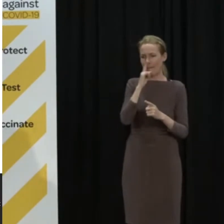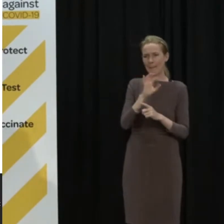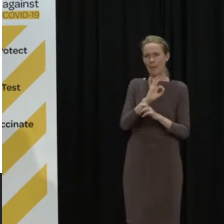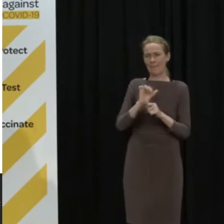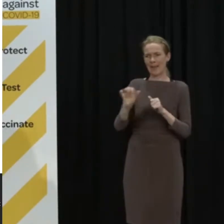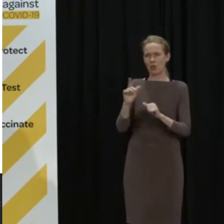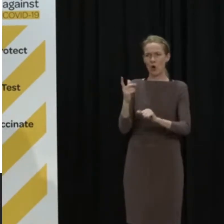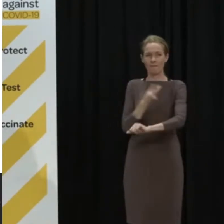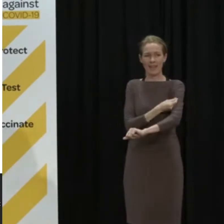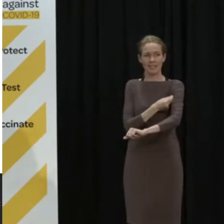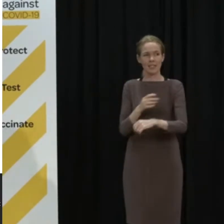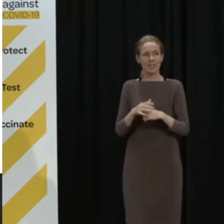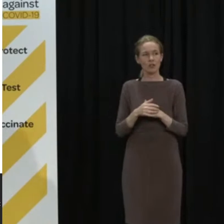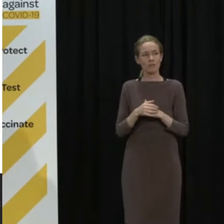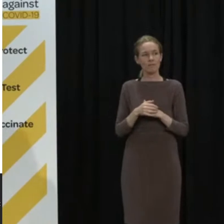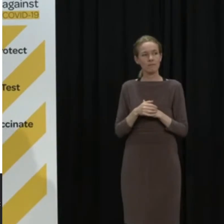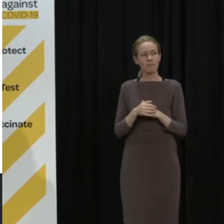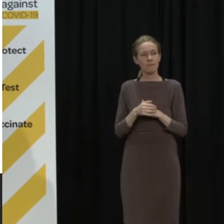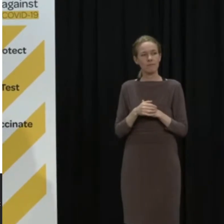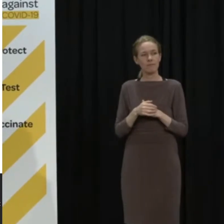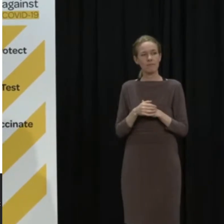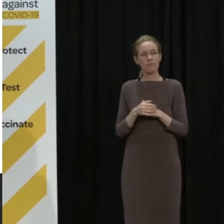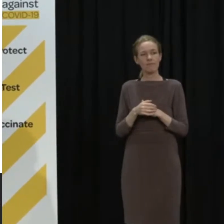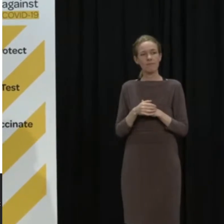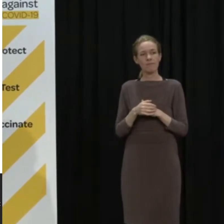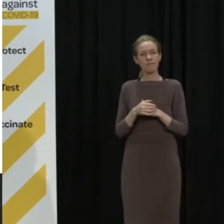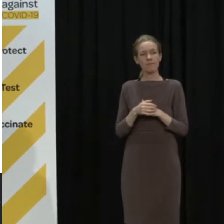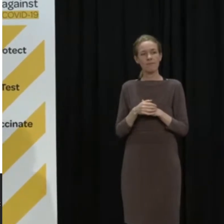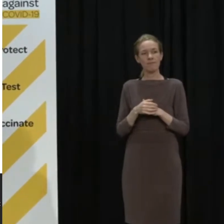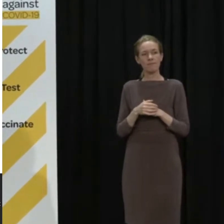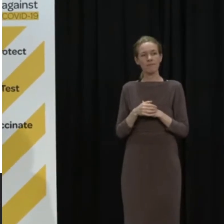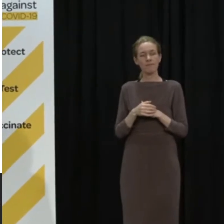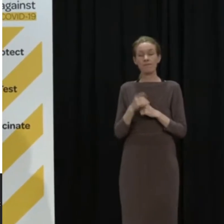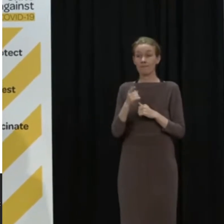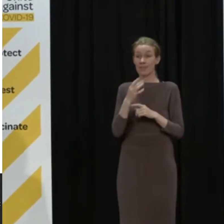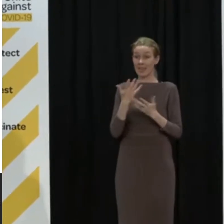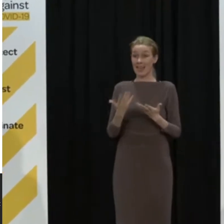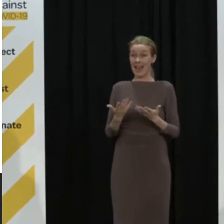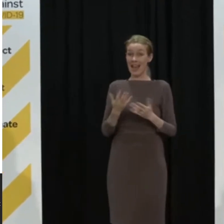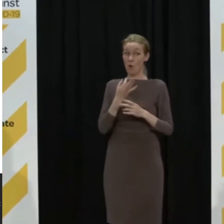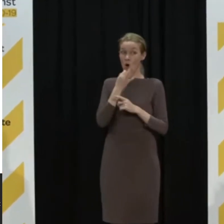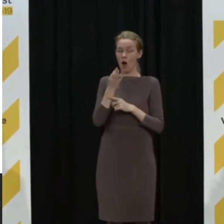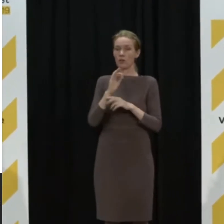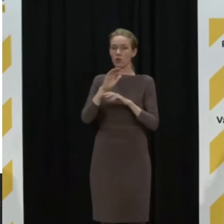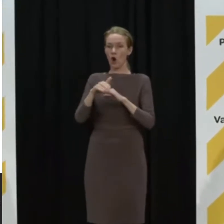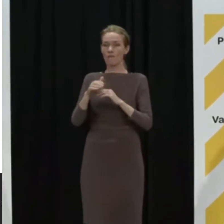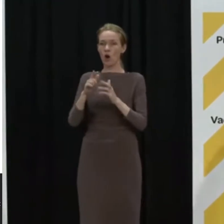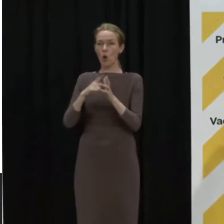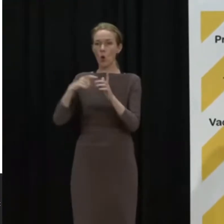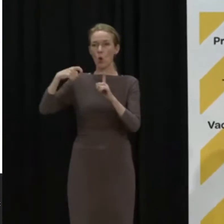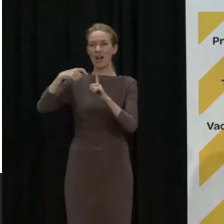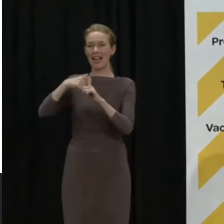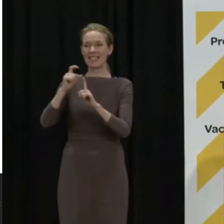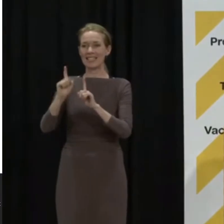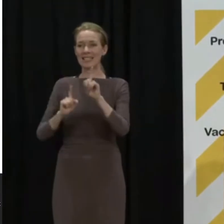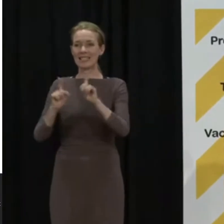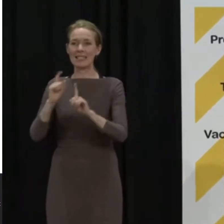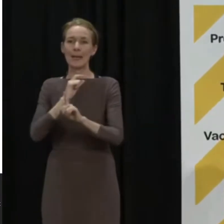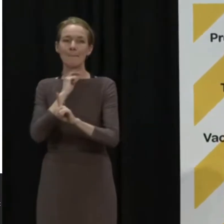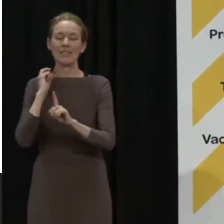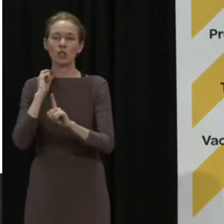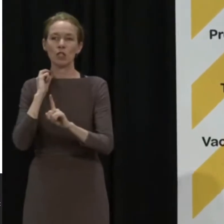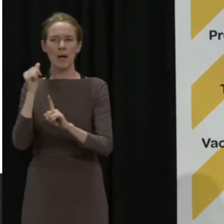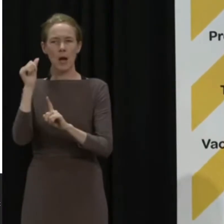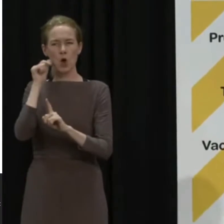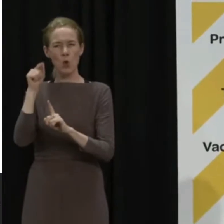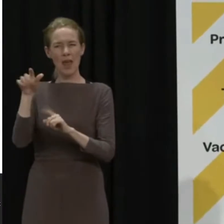who accessed the Auckland City mission? Given that a lot of homeless people often congregate together, are there any concerns around